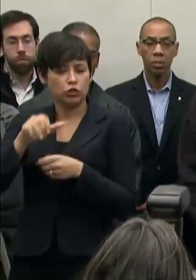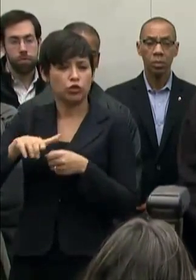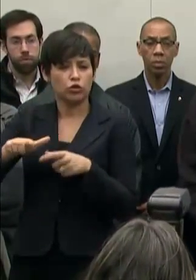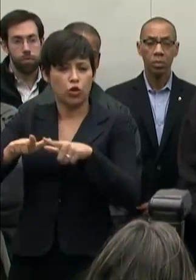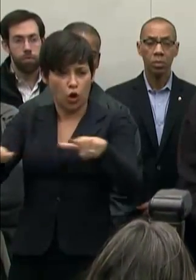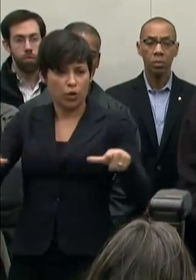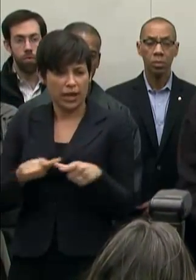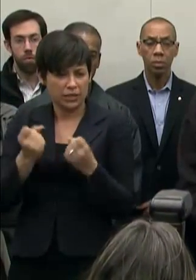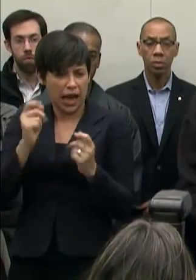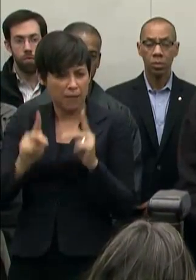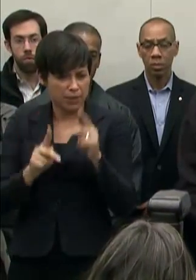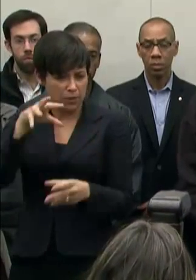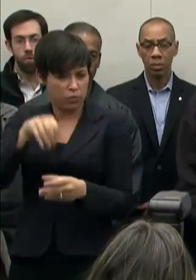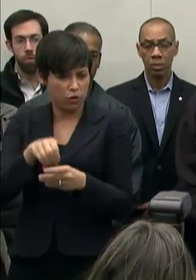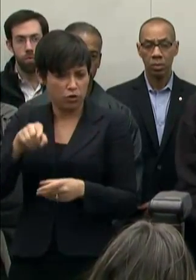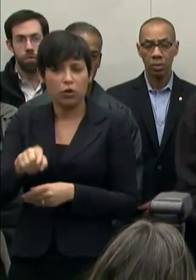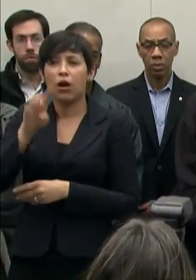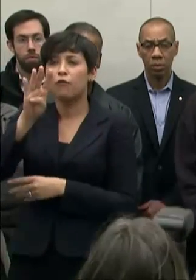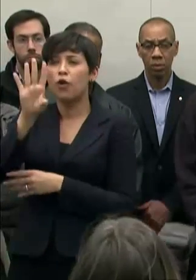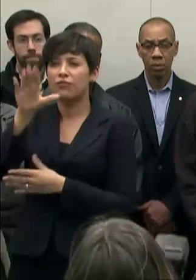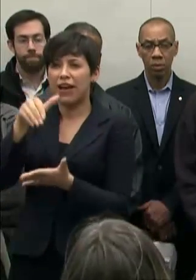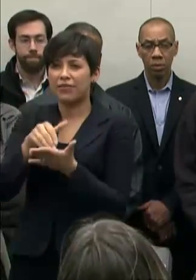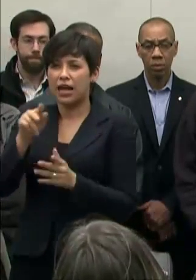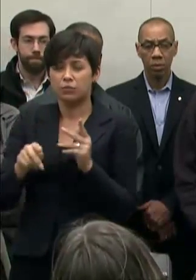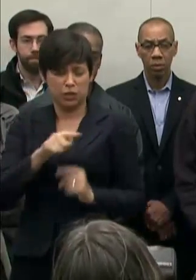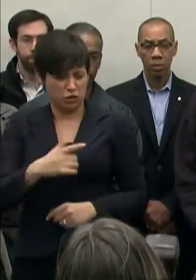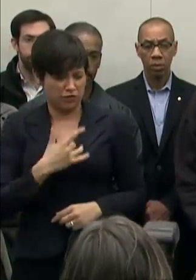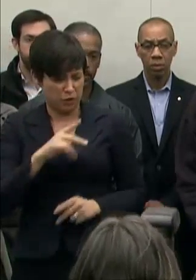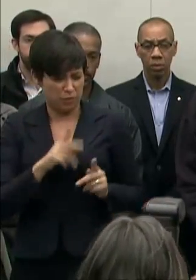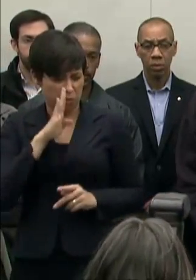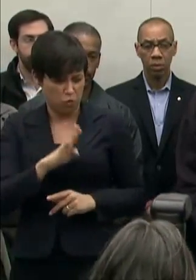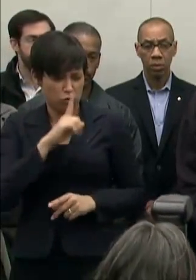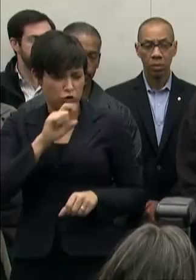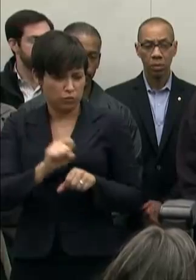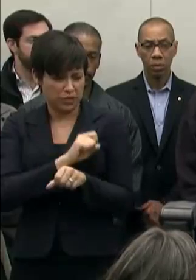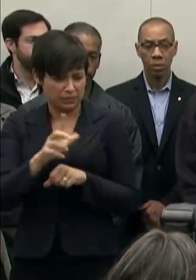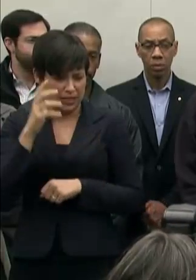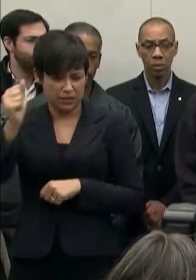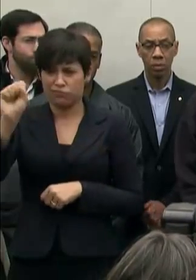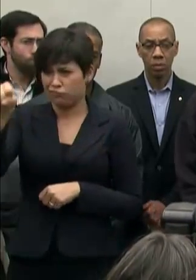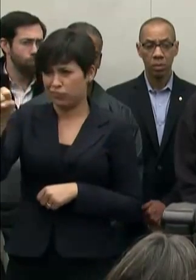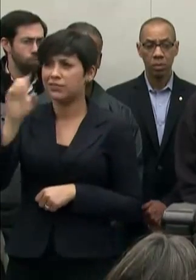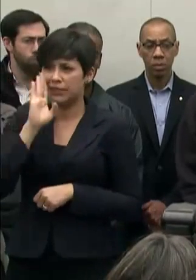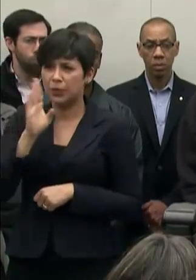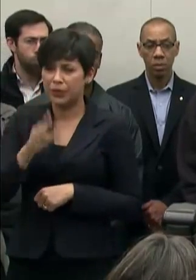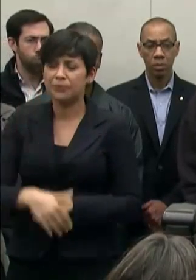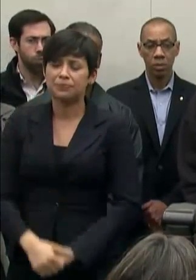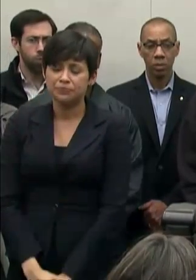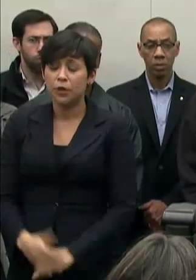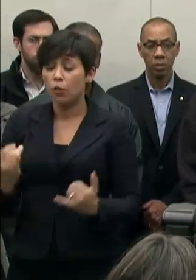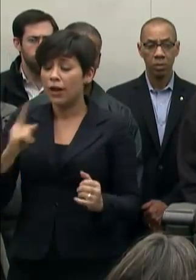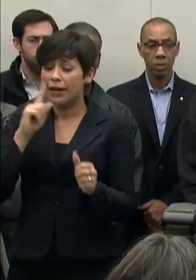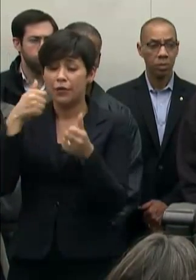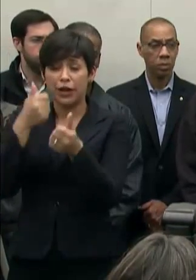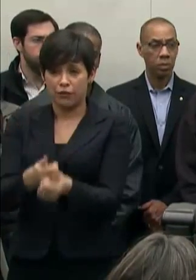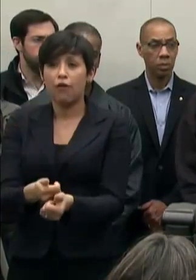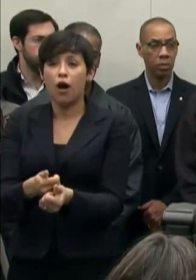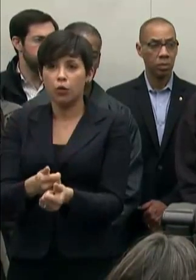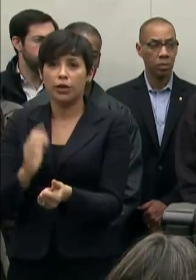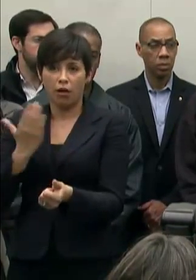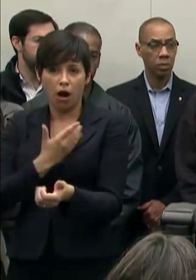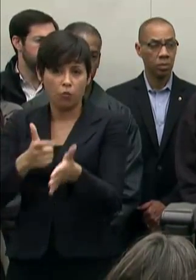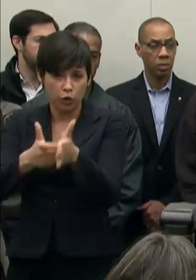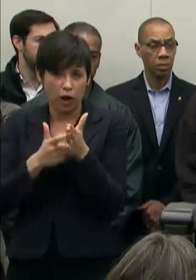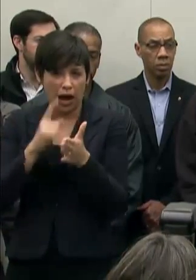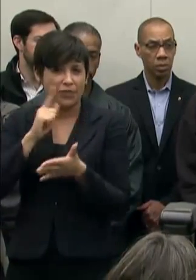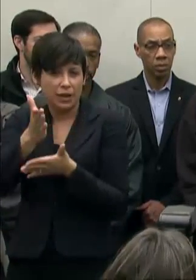was I said earlier. And are you getting the sense those people are going to be leaving? So far, yes, it does look like they're cooperating, and I think part of that is